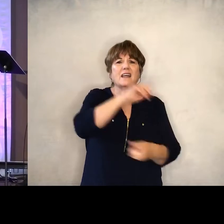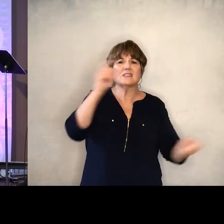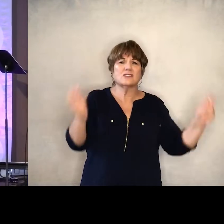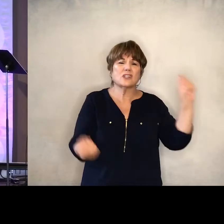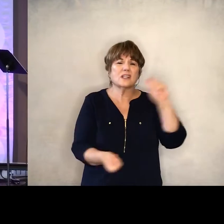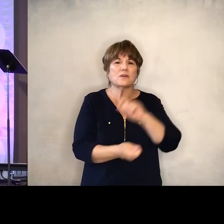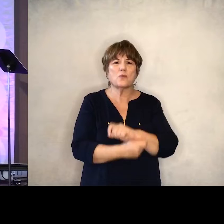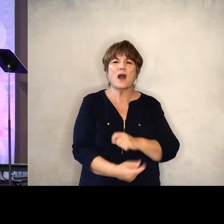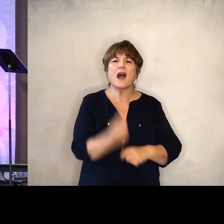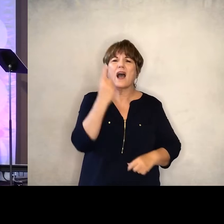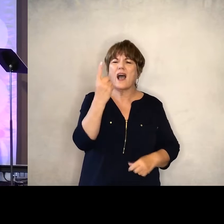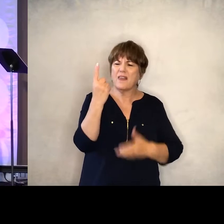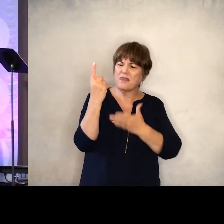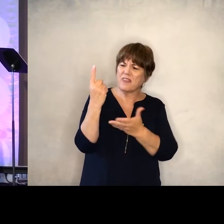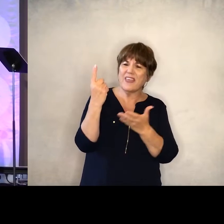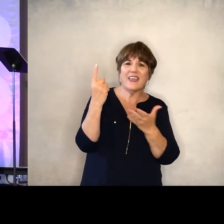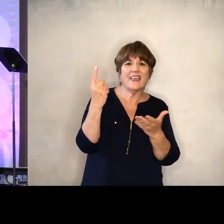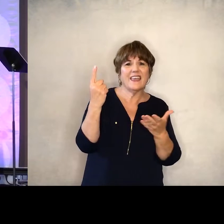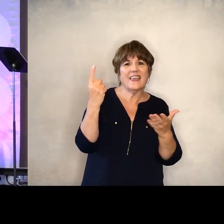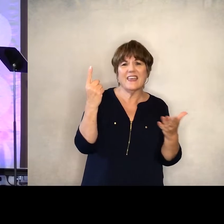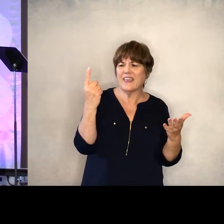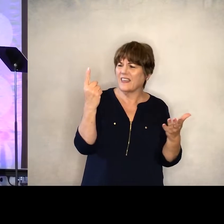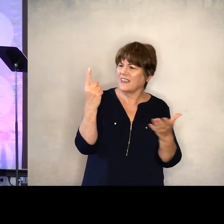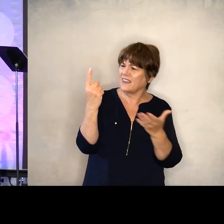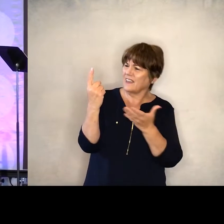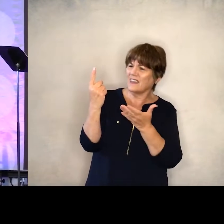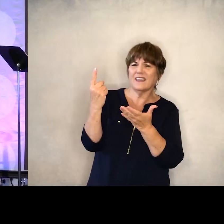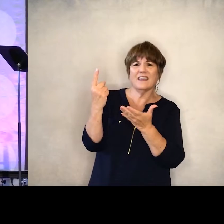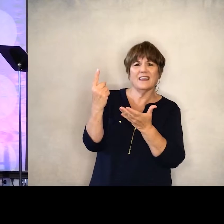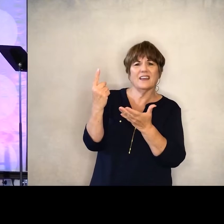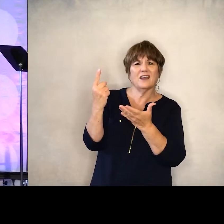change, one thing